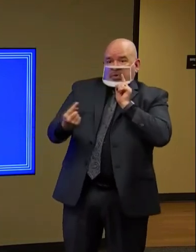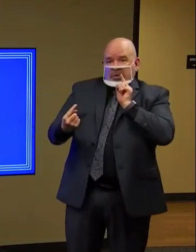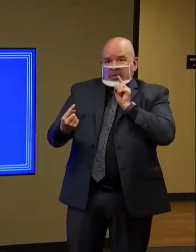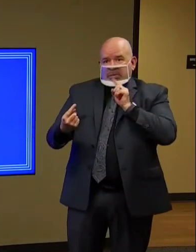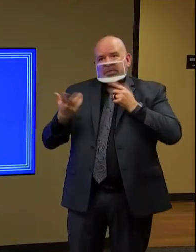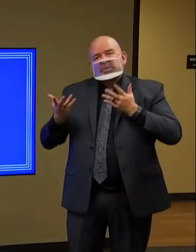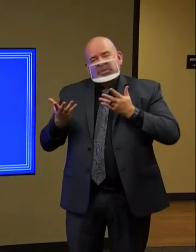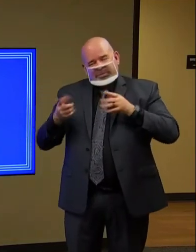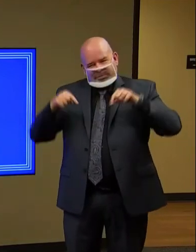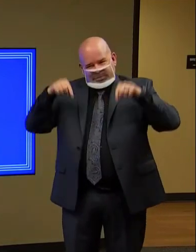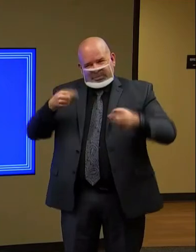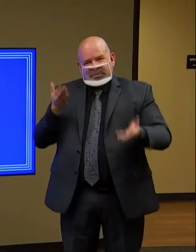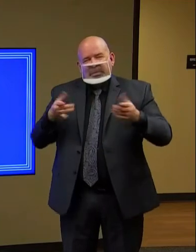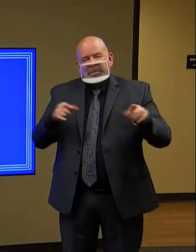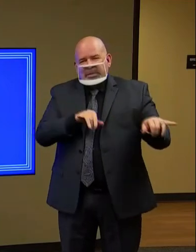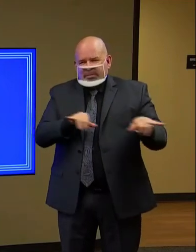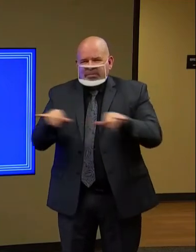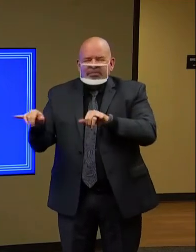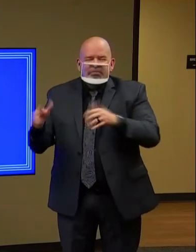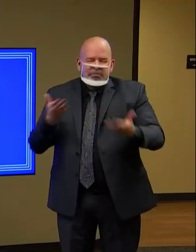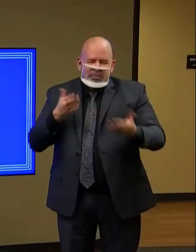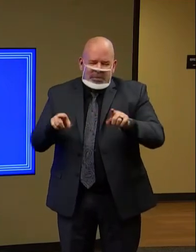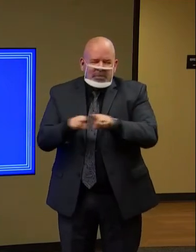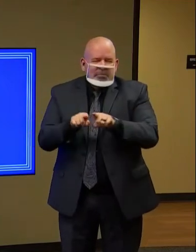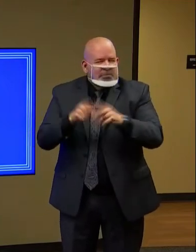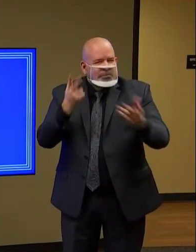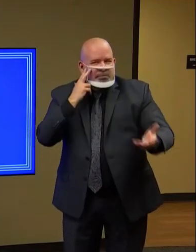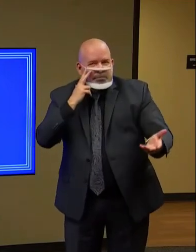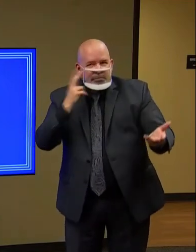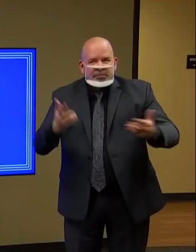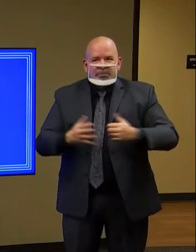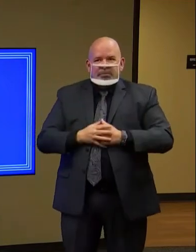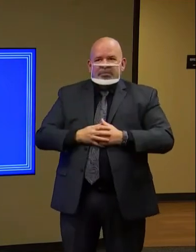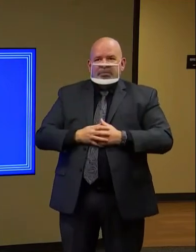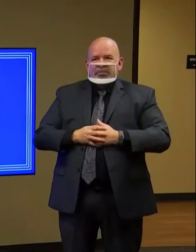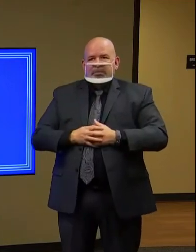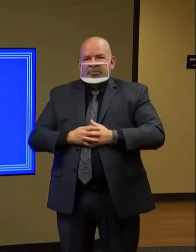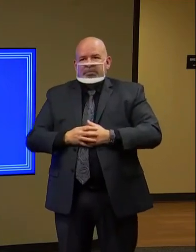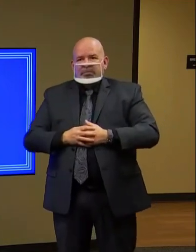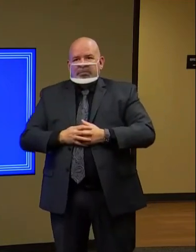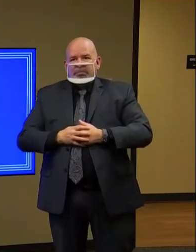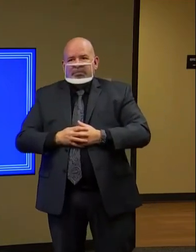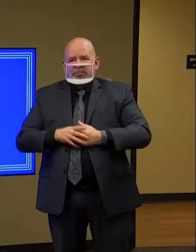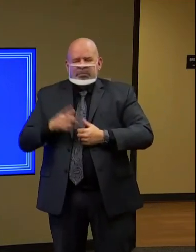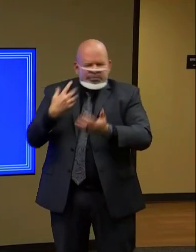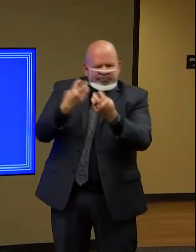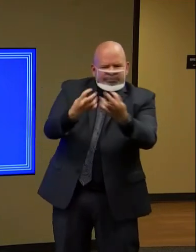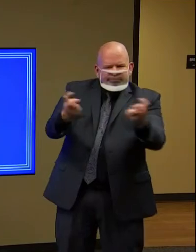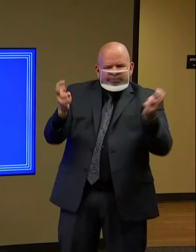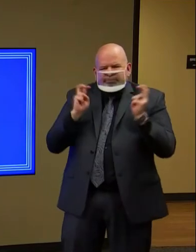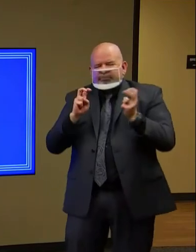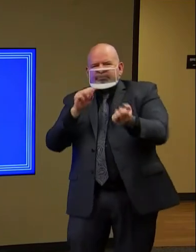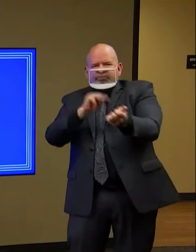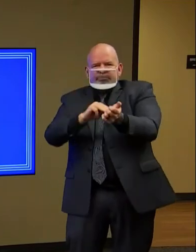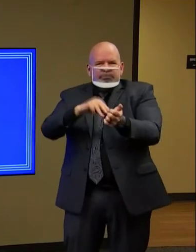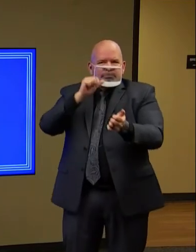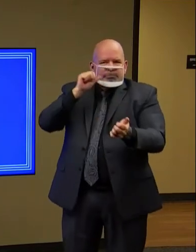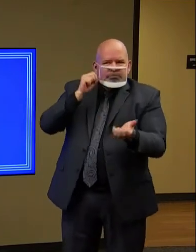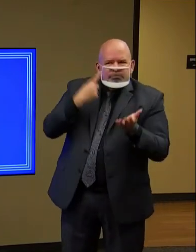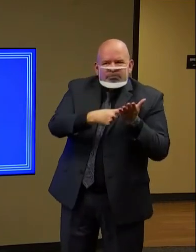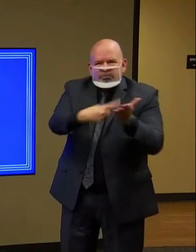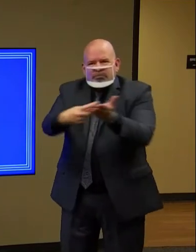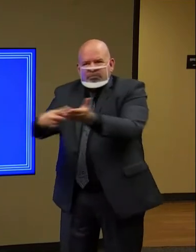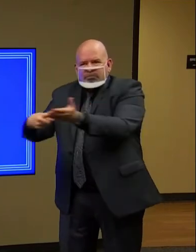Now, with the good news and recommendations from the panel late yesterday that Moderna's vaccine will be authorized for emergency